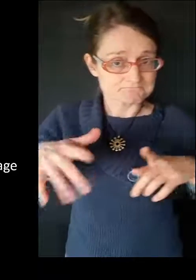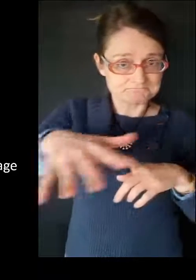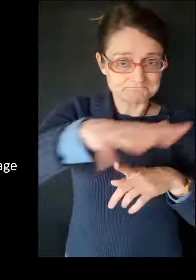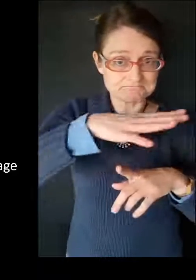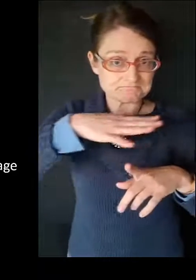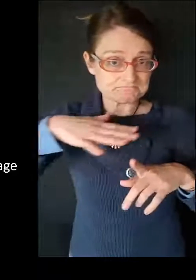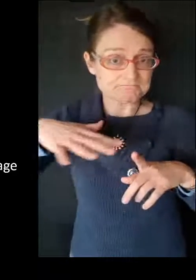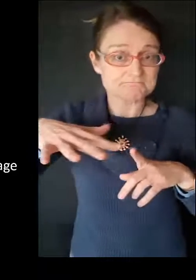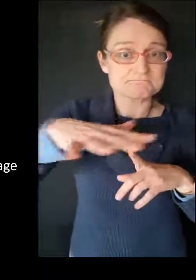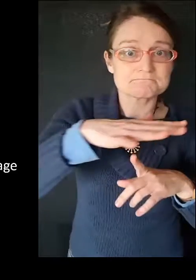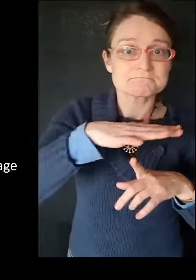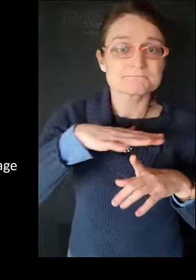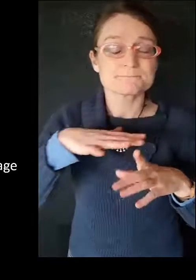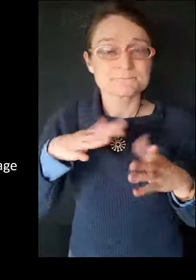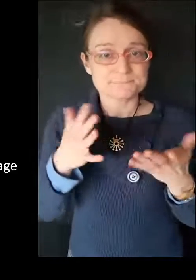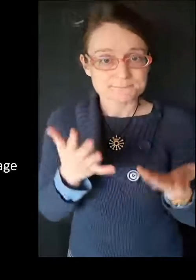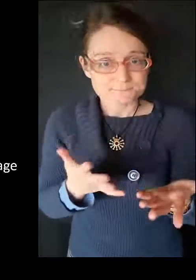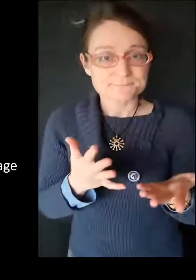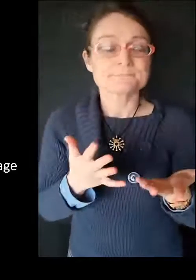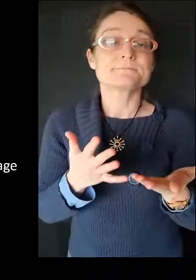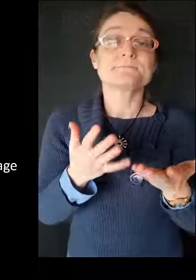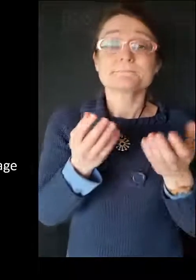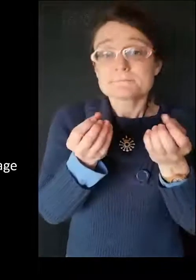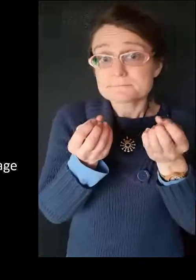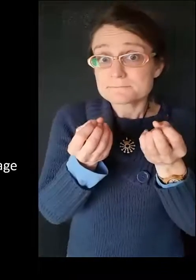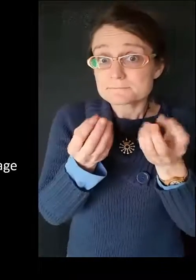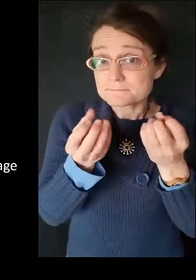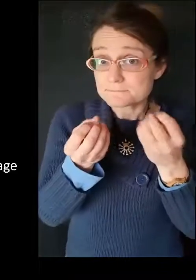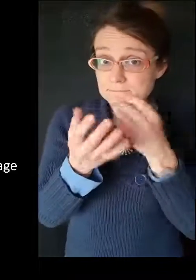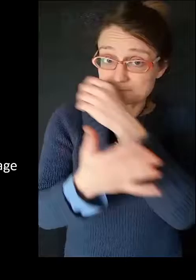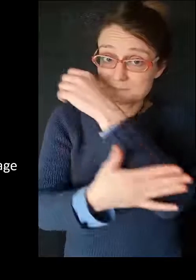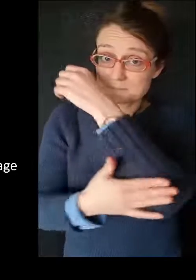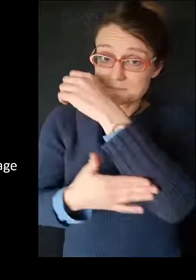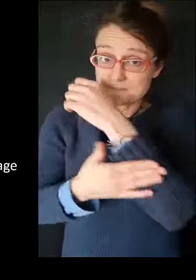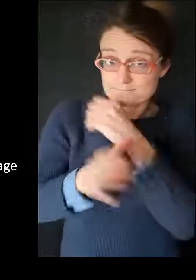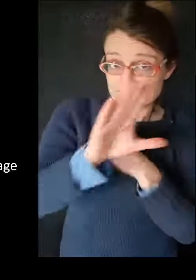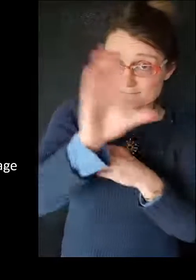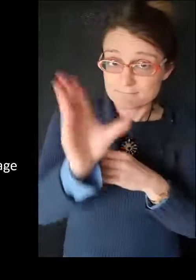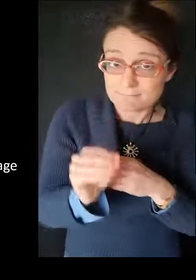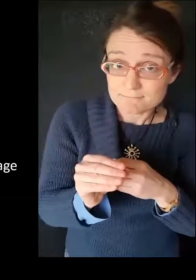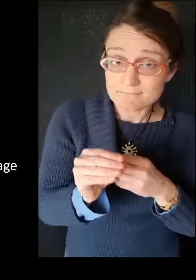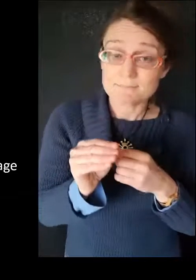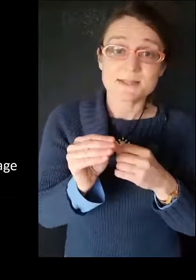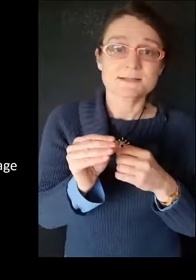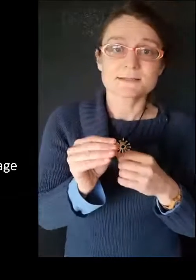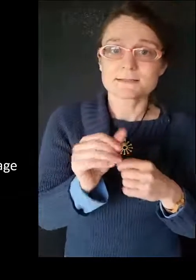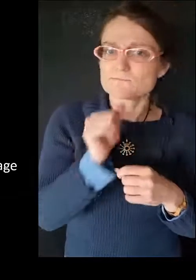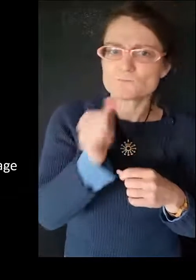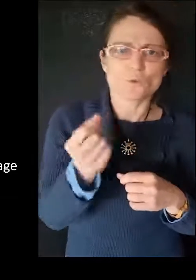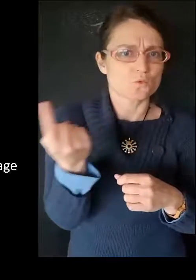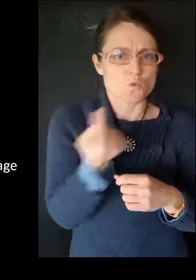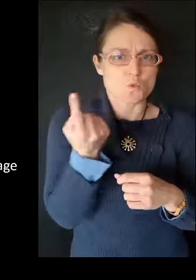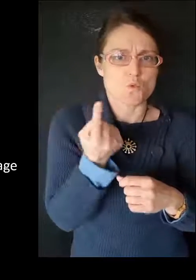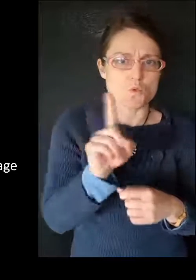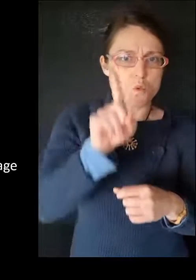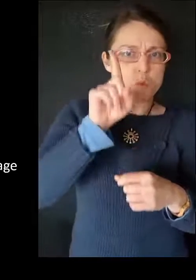So looking at the sign language situation, we see that many African countries have a very